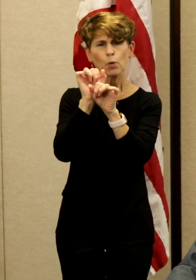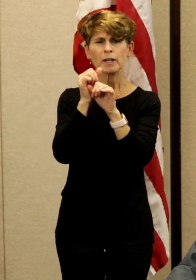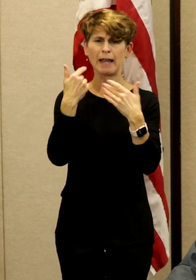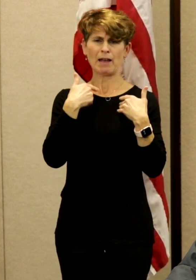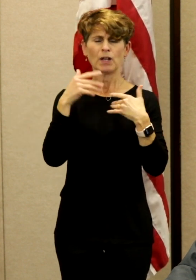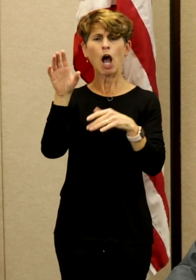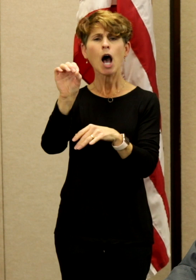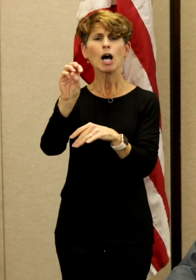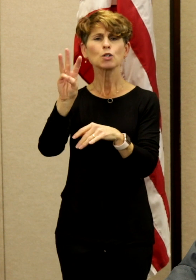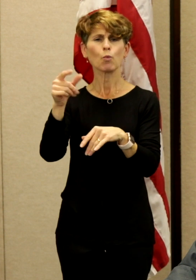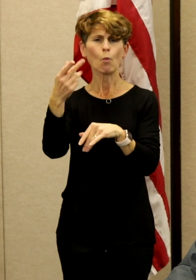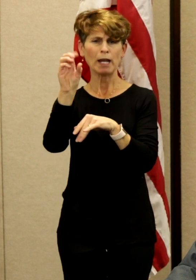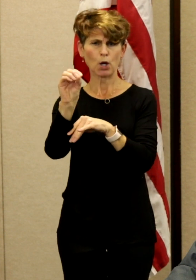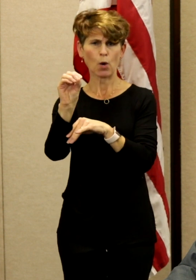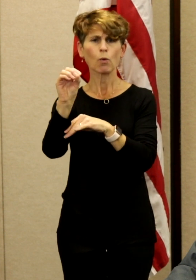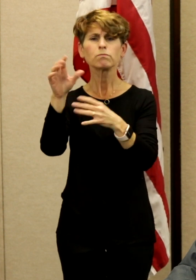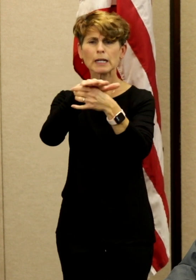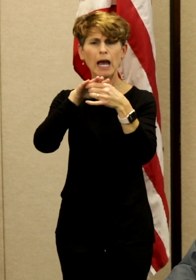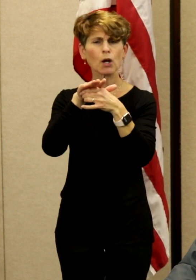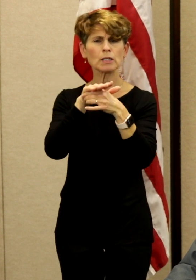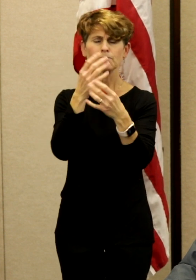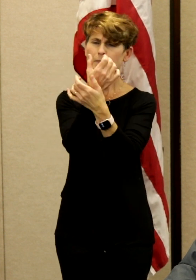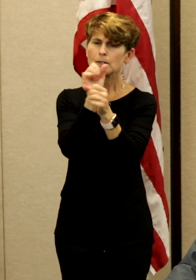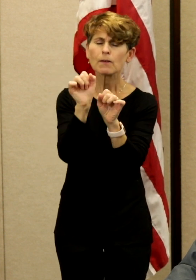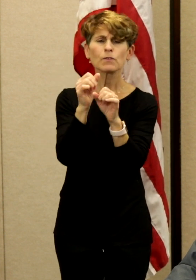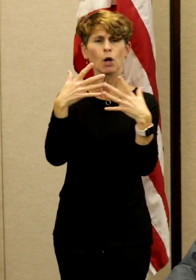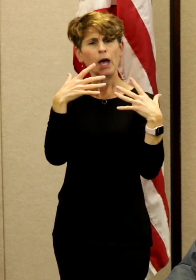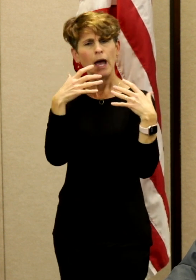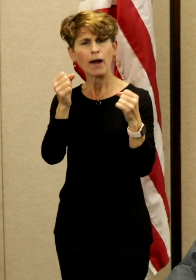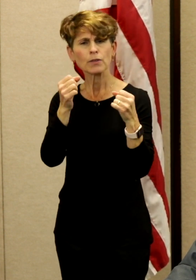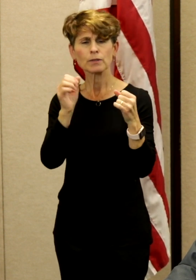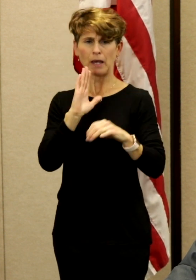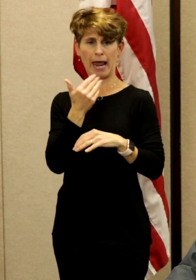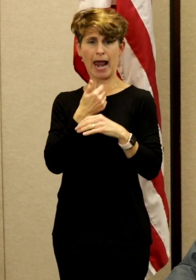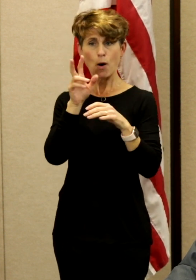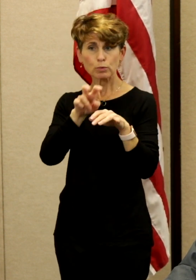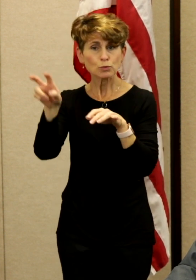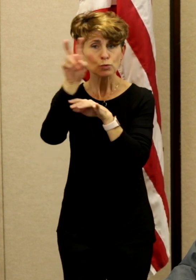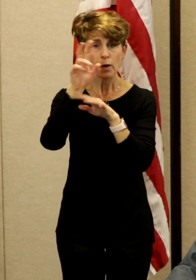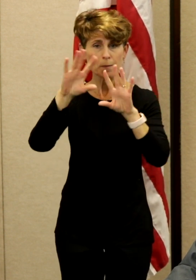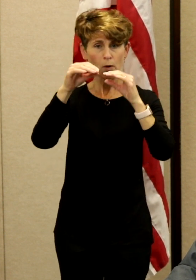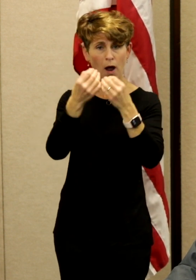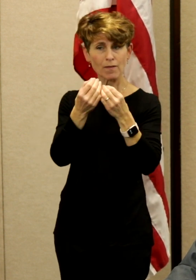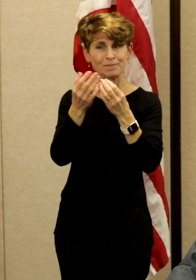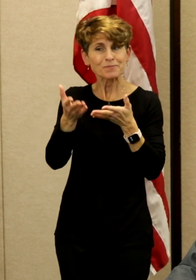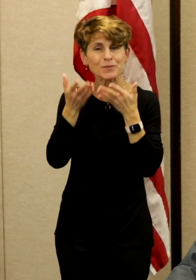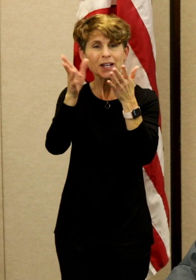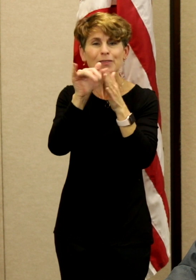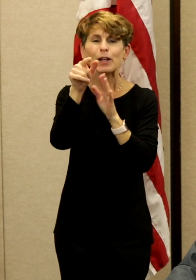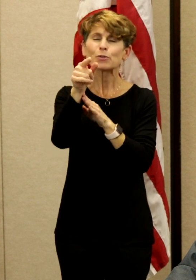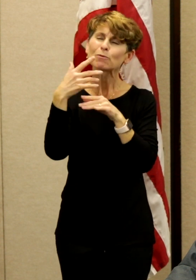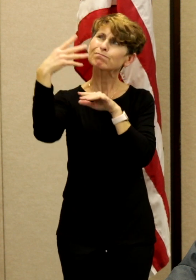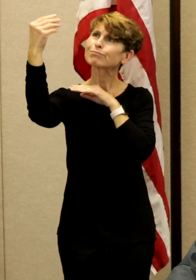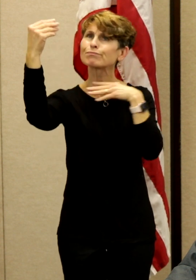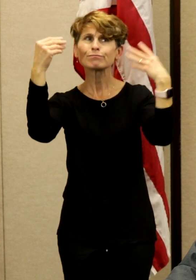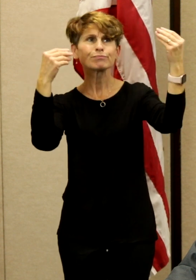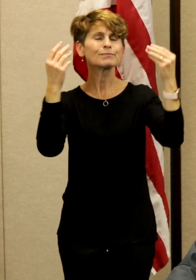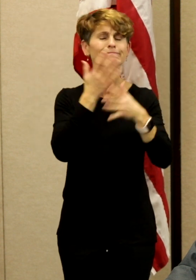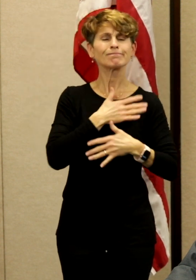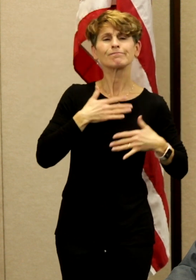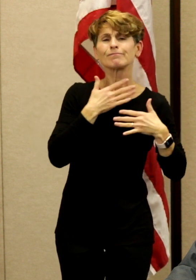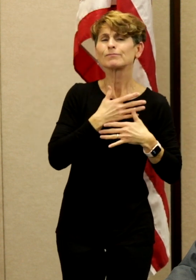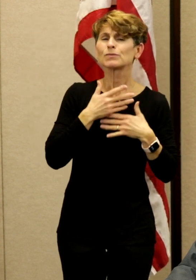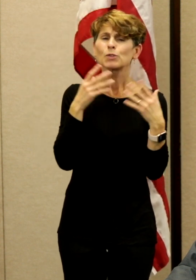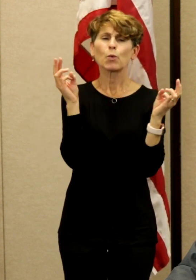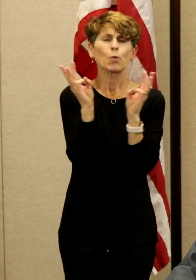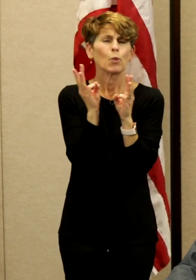County safer and healthier. Our tourism office suggests that we get outside and enjoy the crisp winter air to celebrate